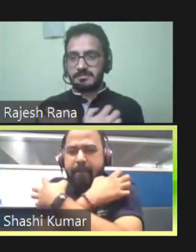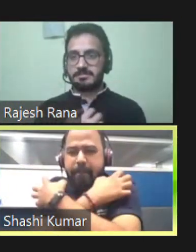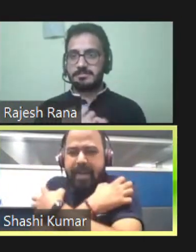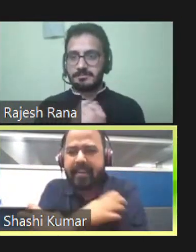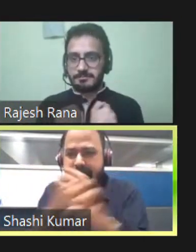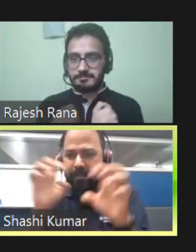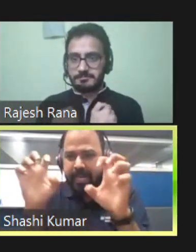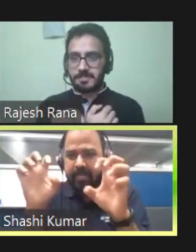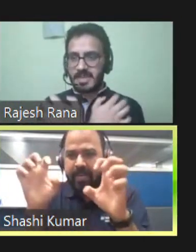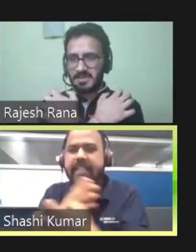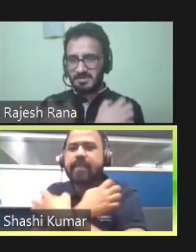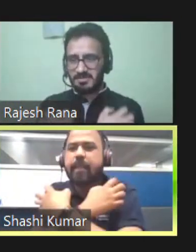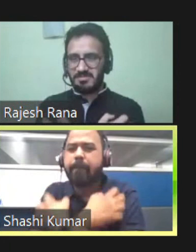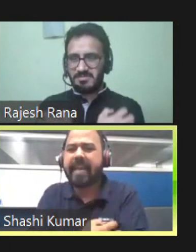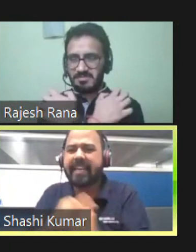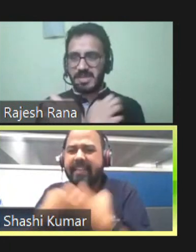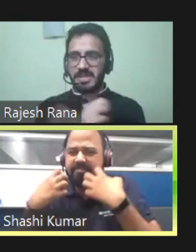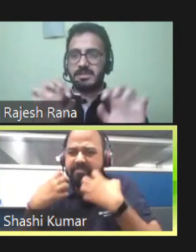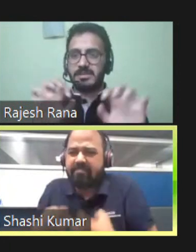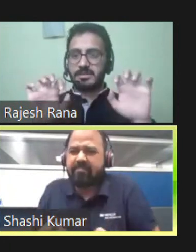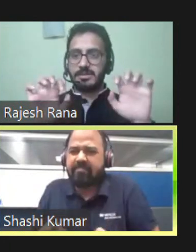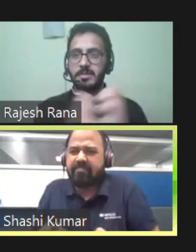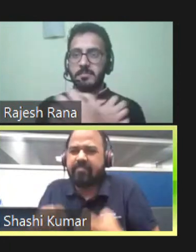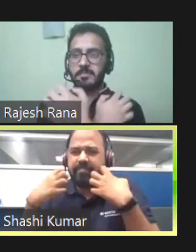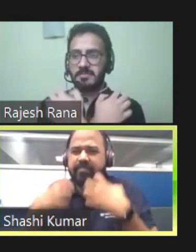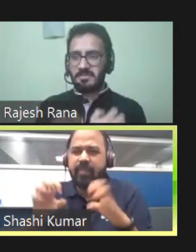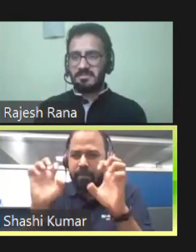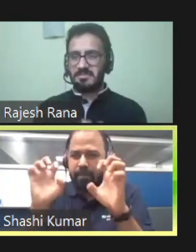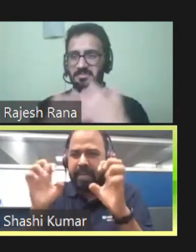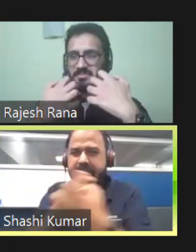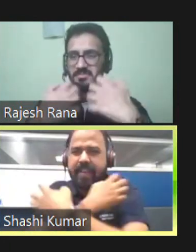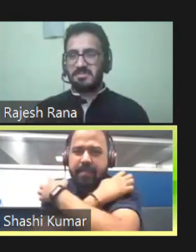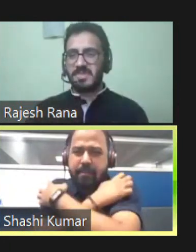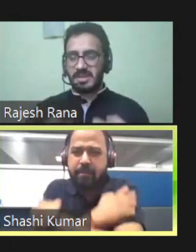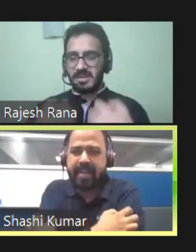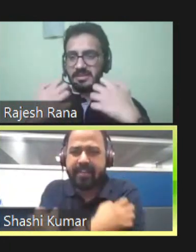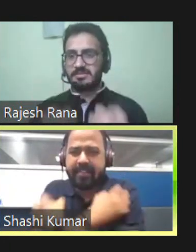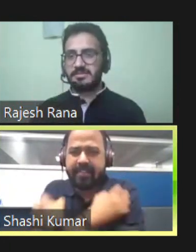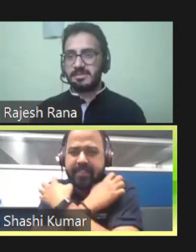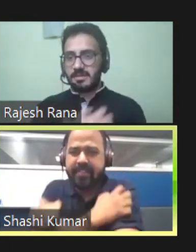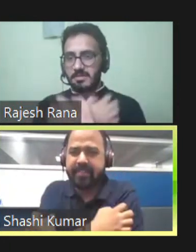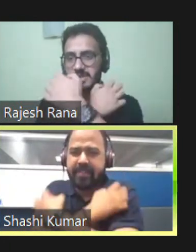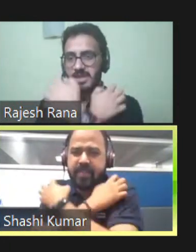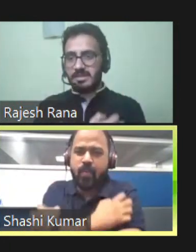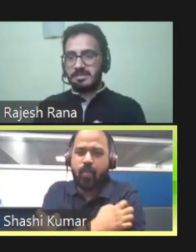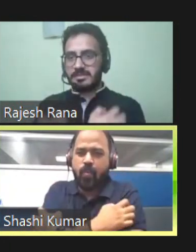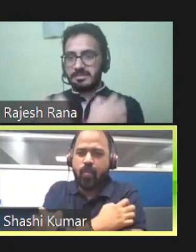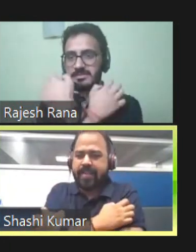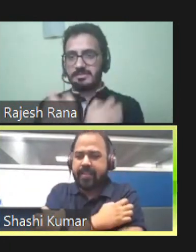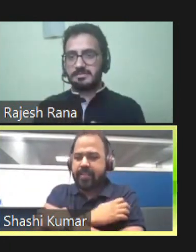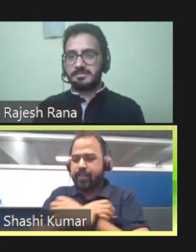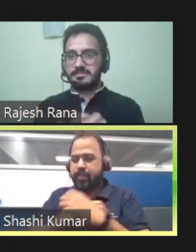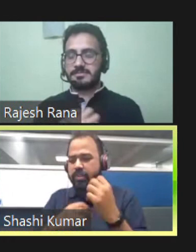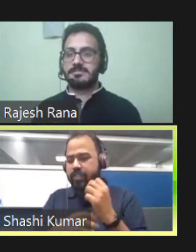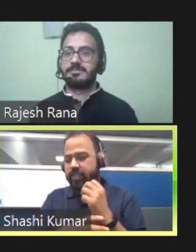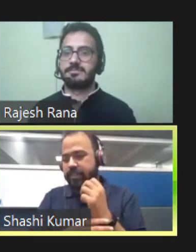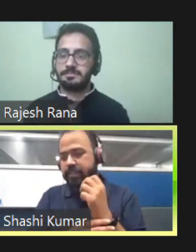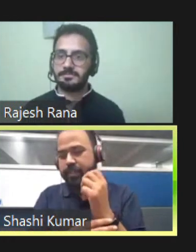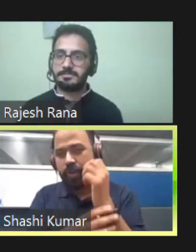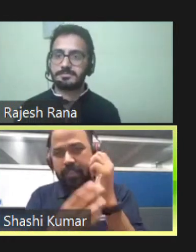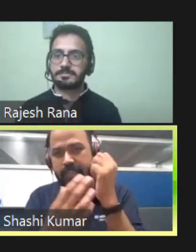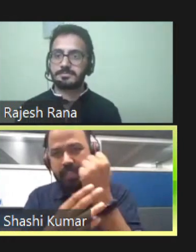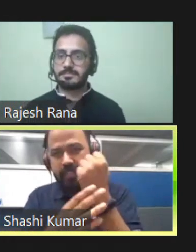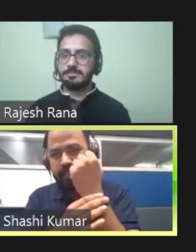and pain, right, is pain, right? Pain. Right?